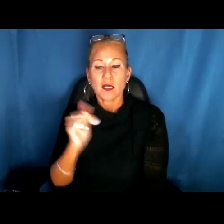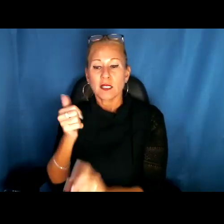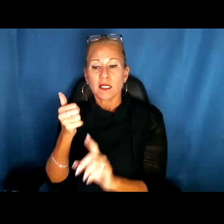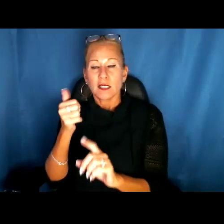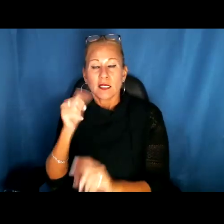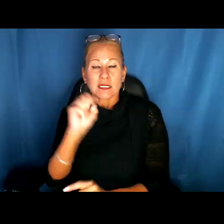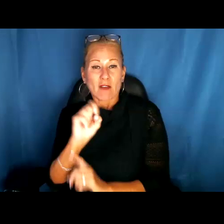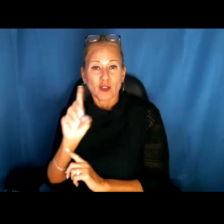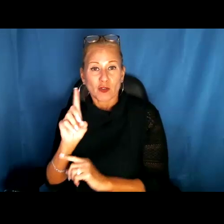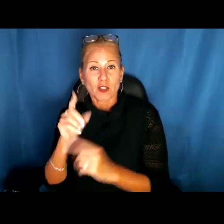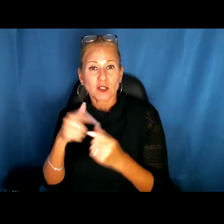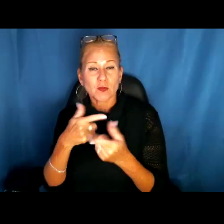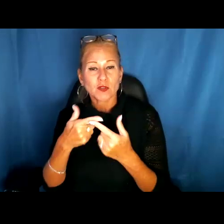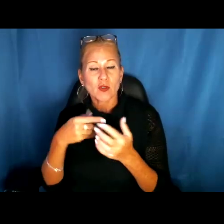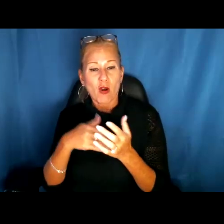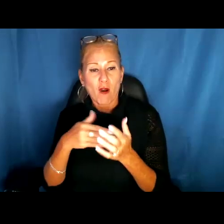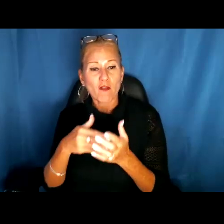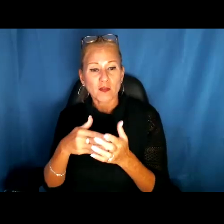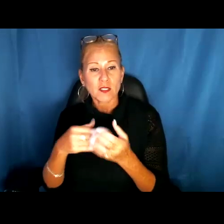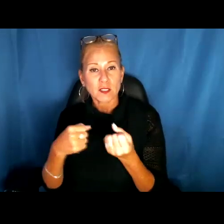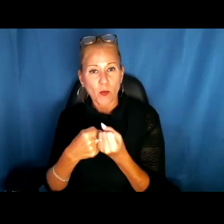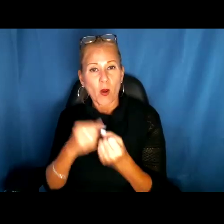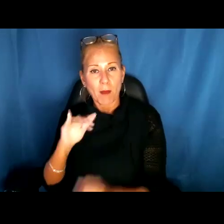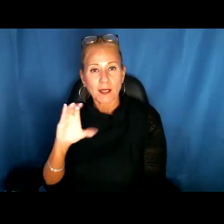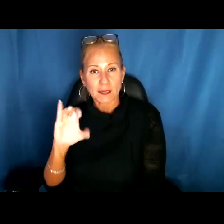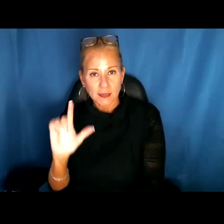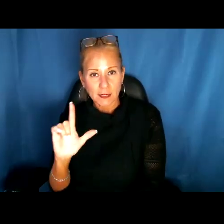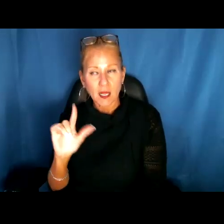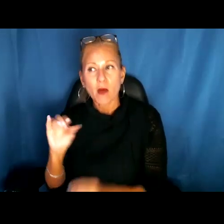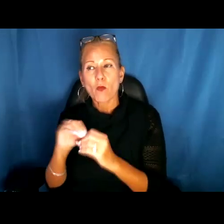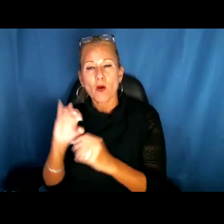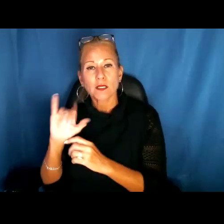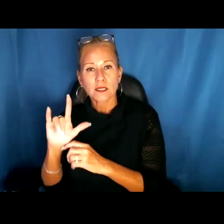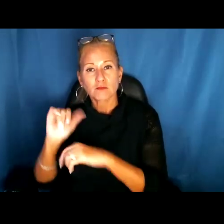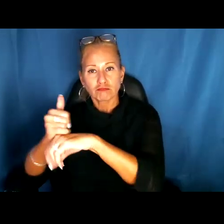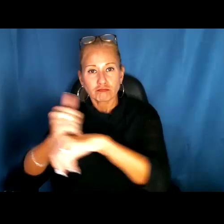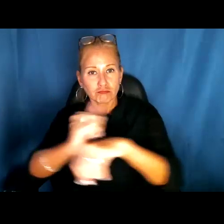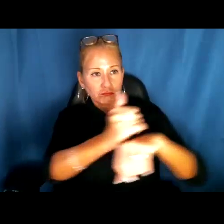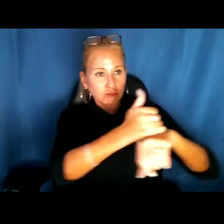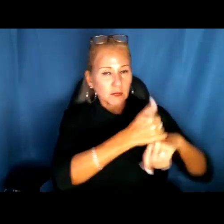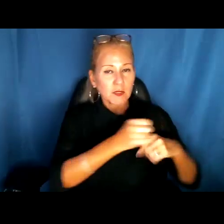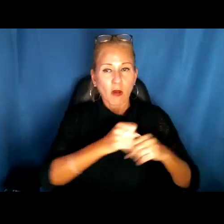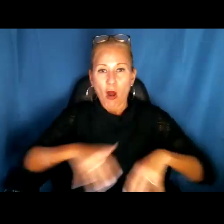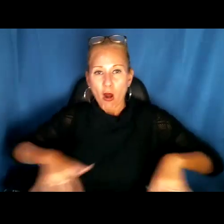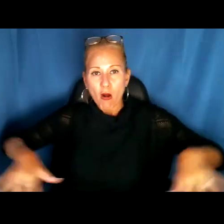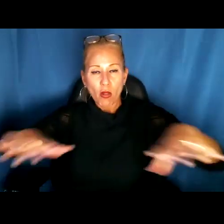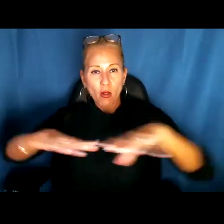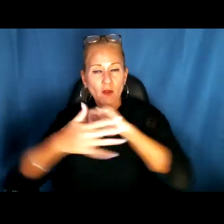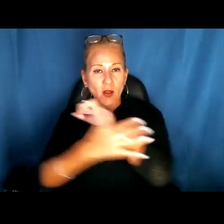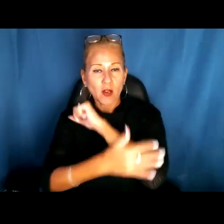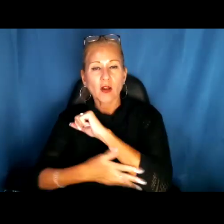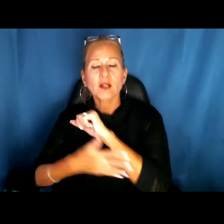was often within and supported by CILs. As more CILs came into being and expanded across the country, so